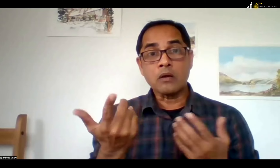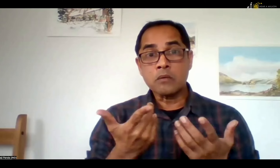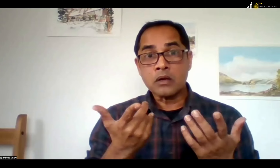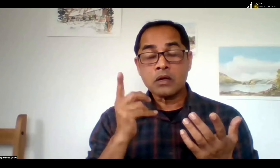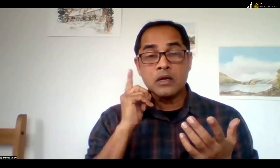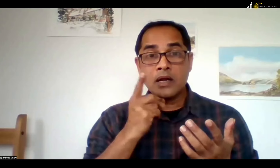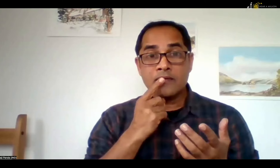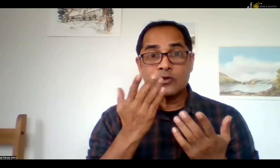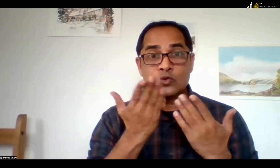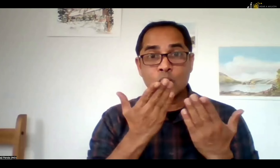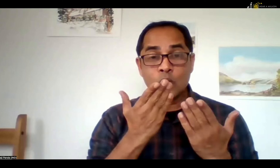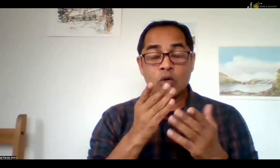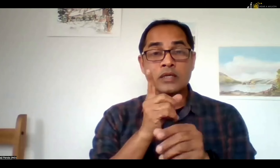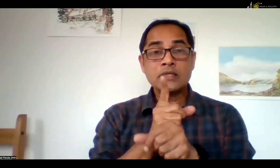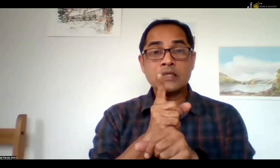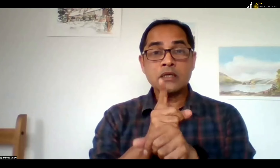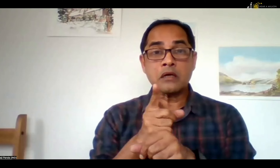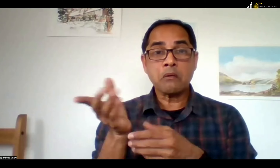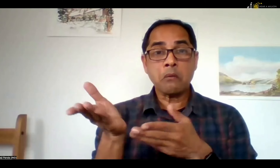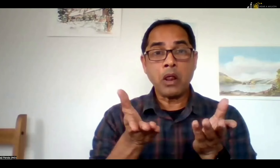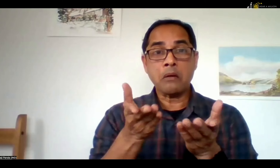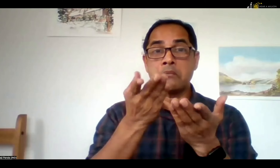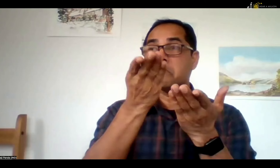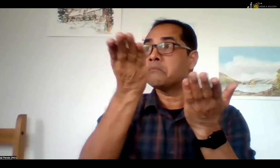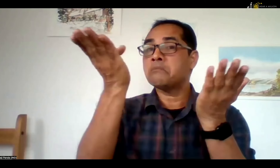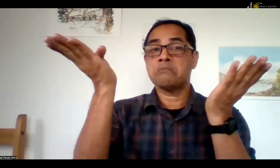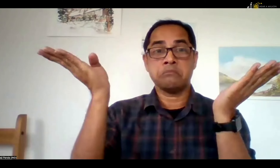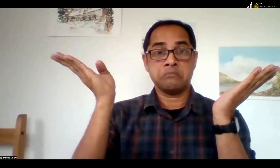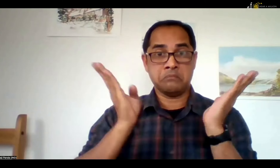deaf education sector. I'm actually really happy that